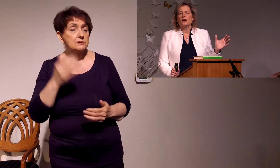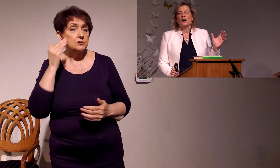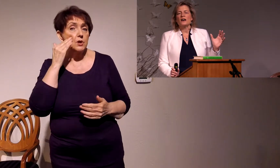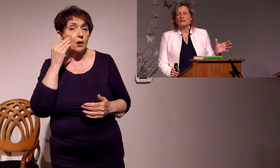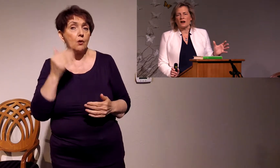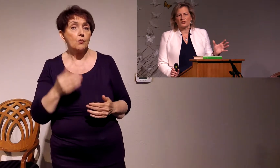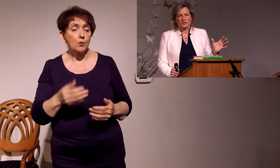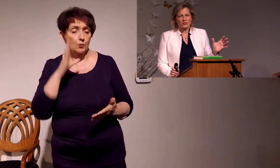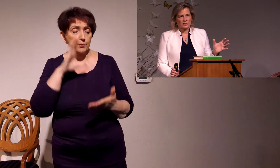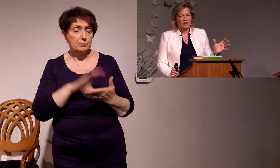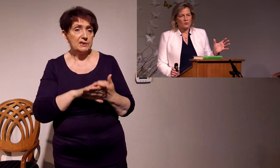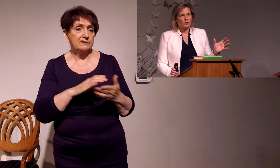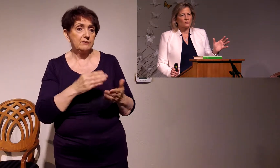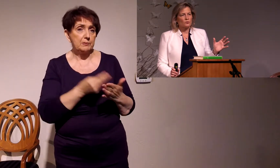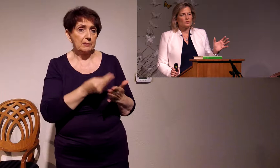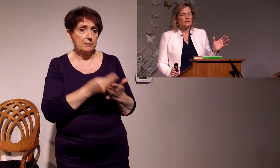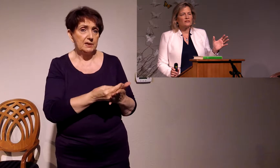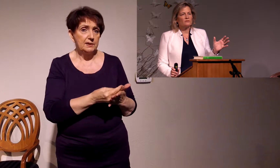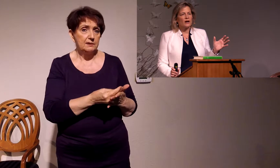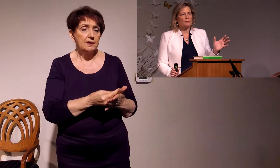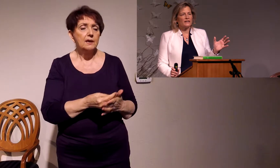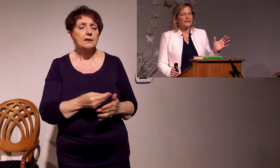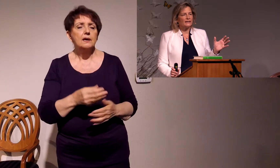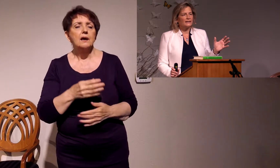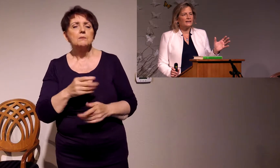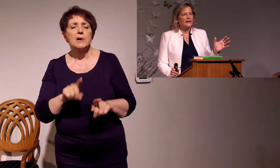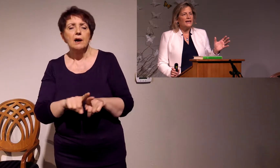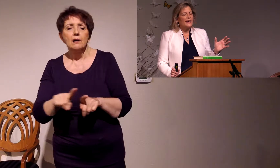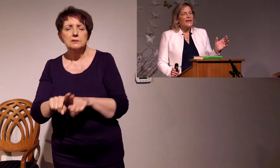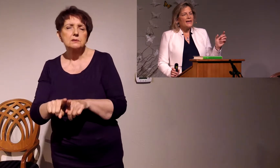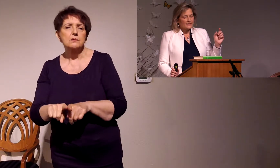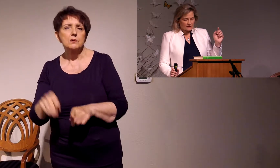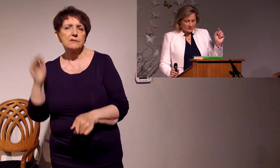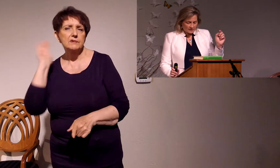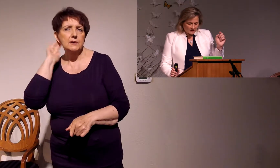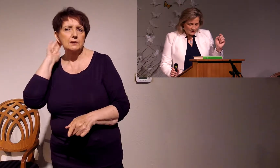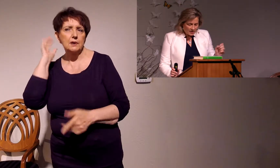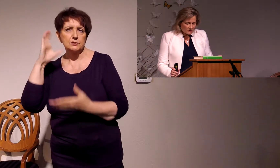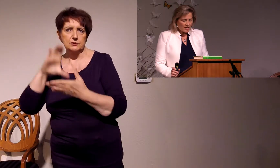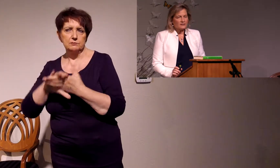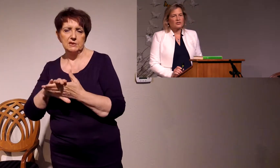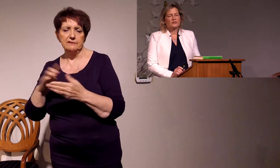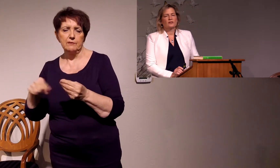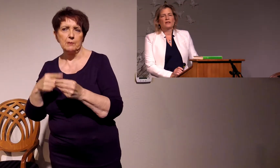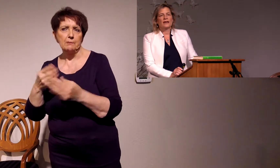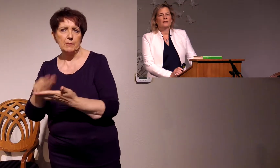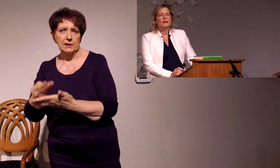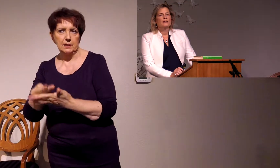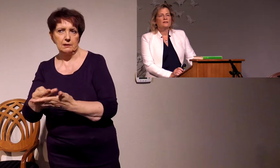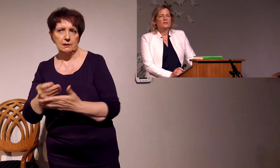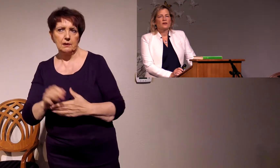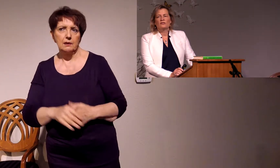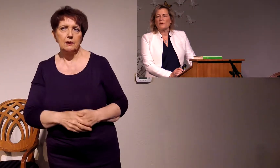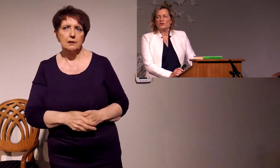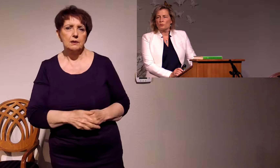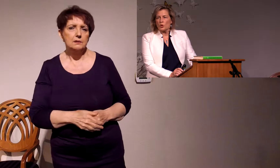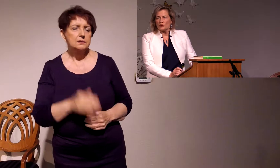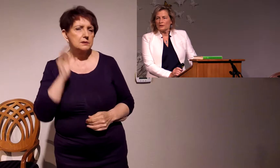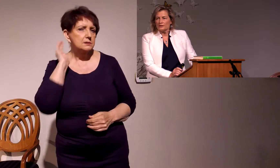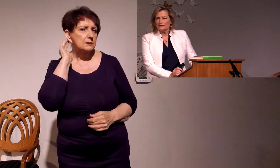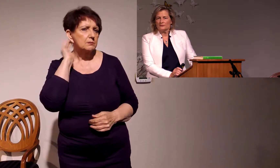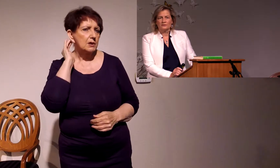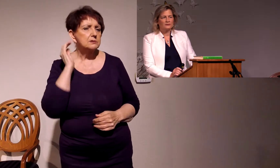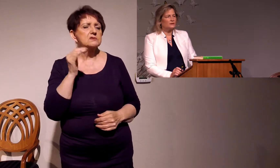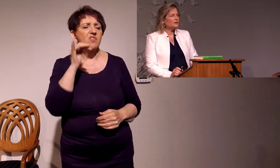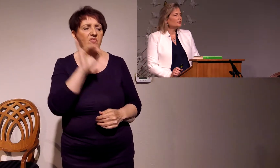we unconsciously know what we believe about money. And it's the subconscious that is the